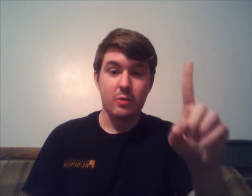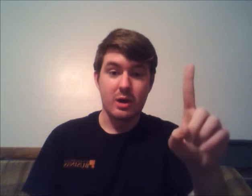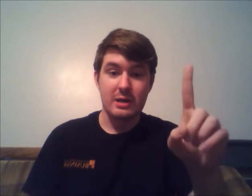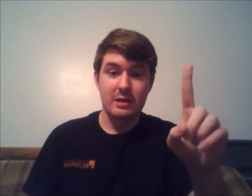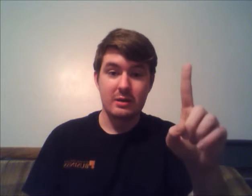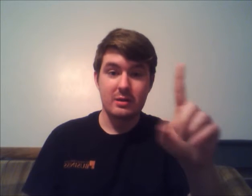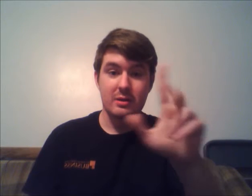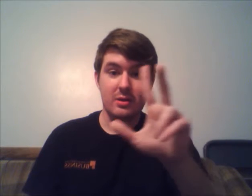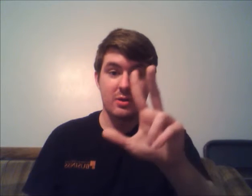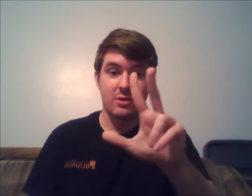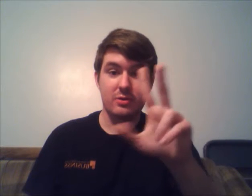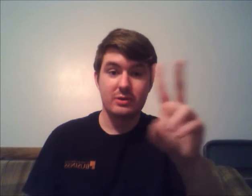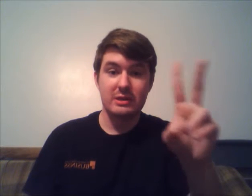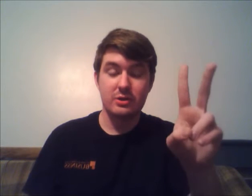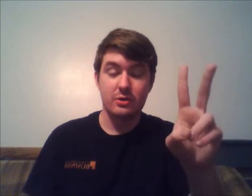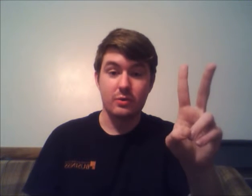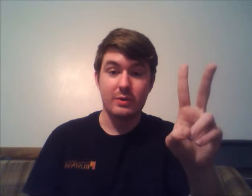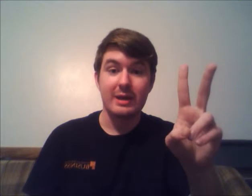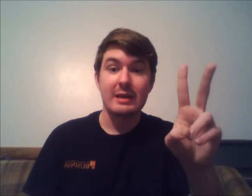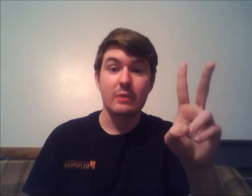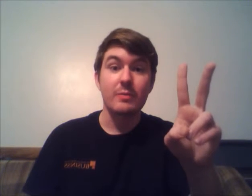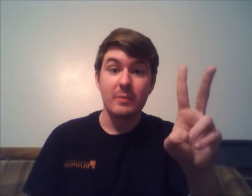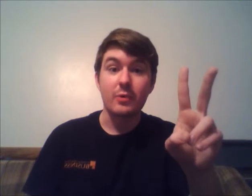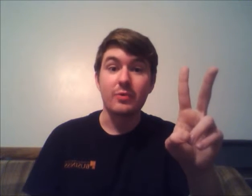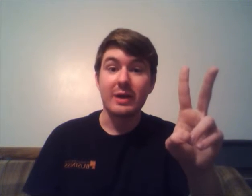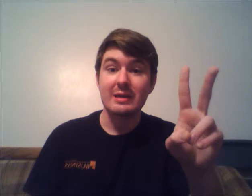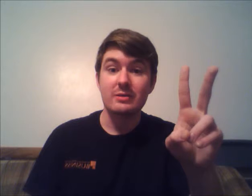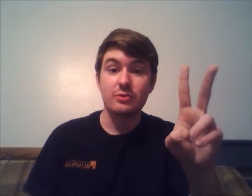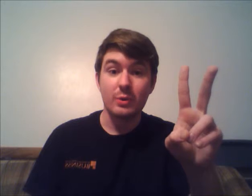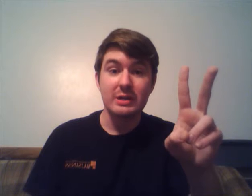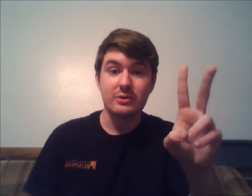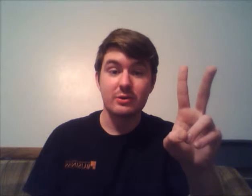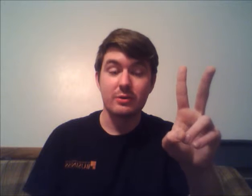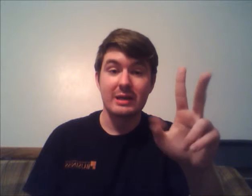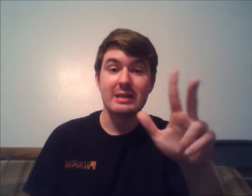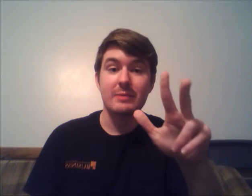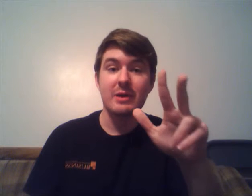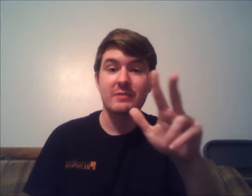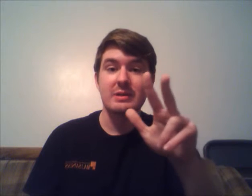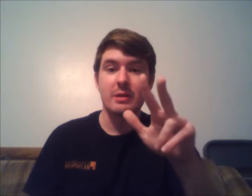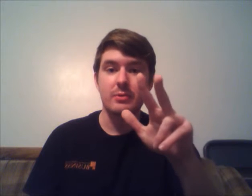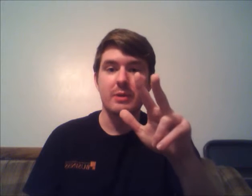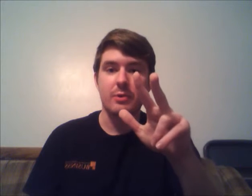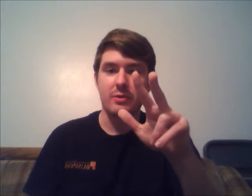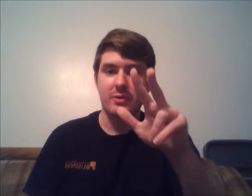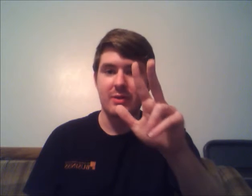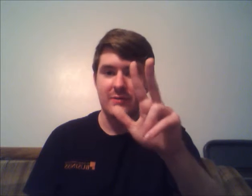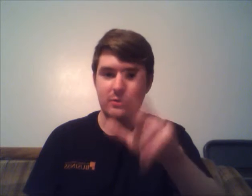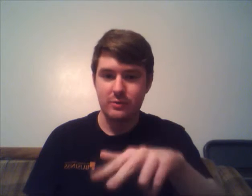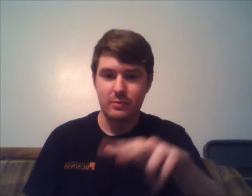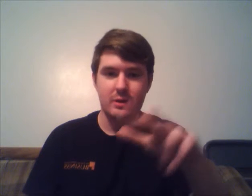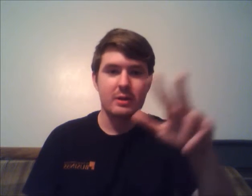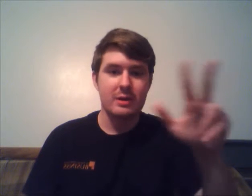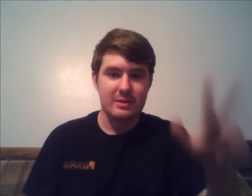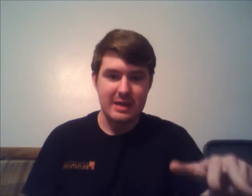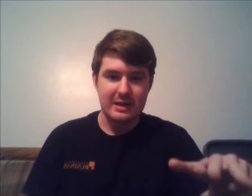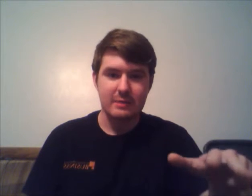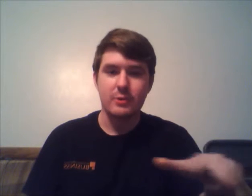31, 32. Now remember, like 22, anytime you have a double number other than 11, you do that kind of motion.